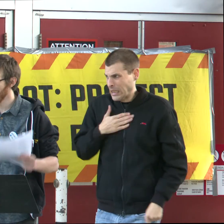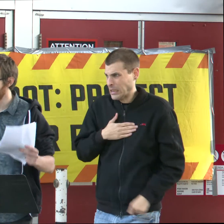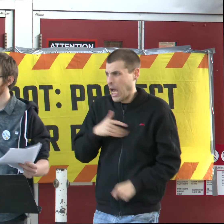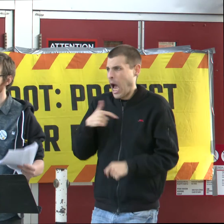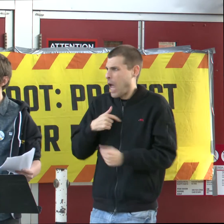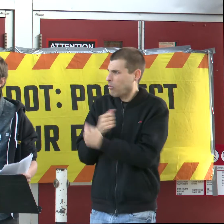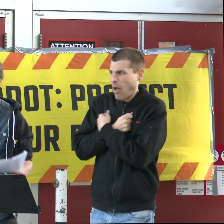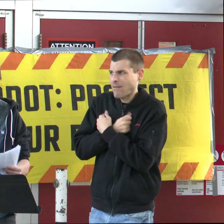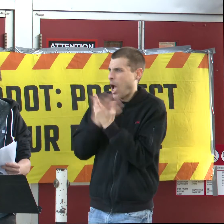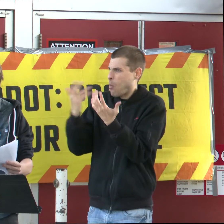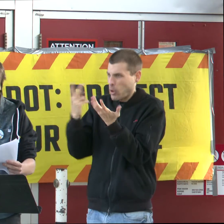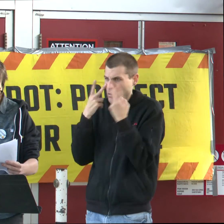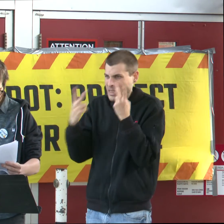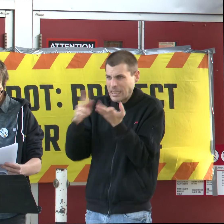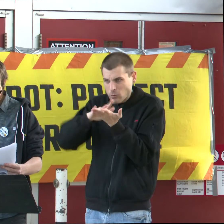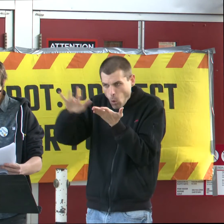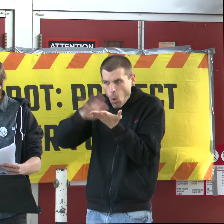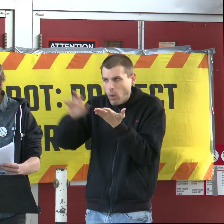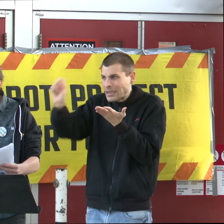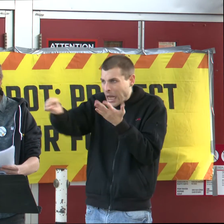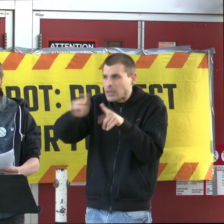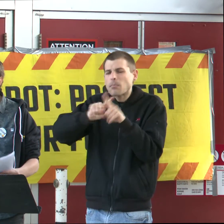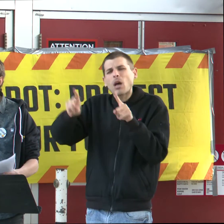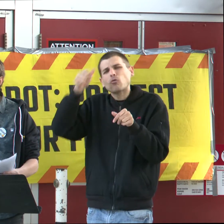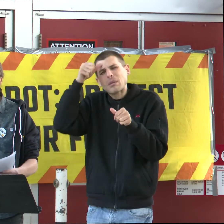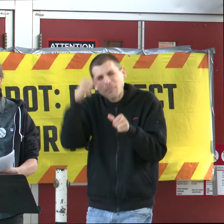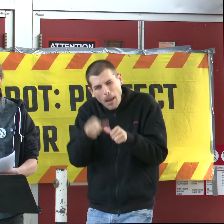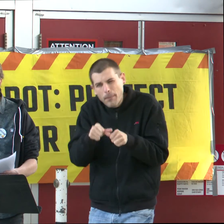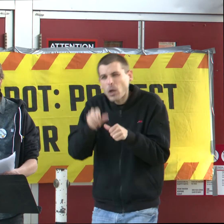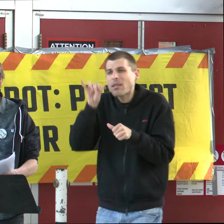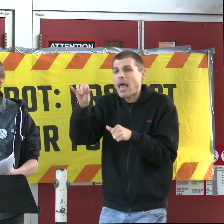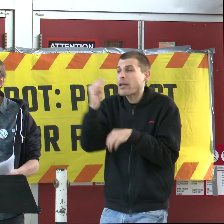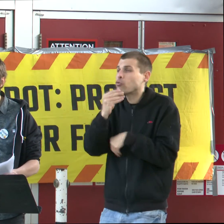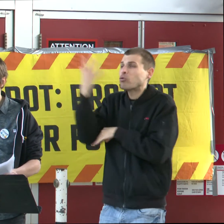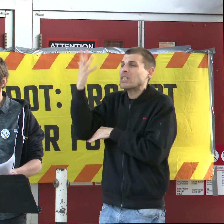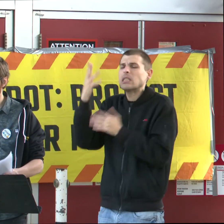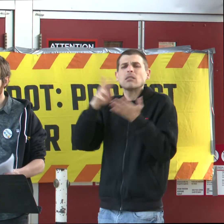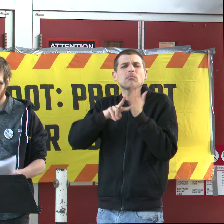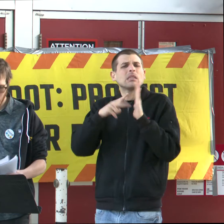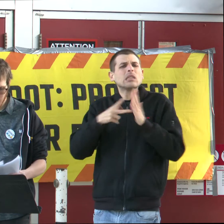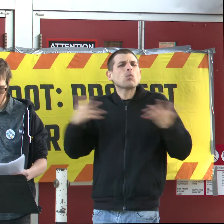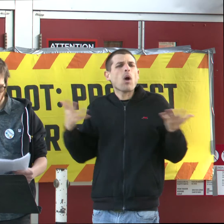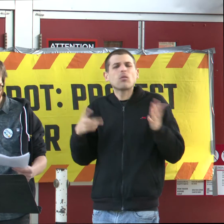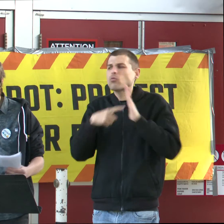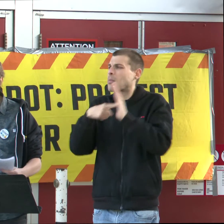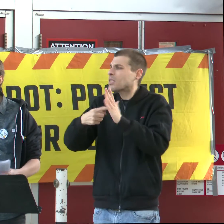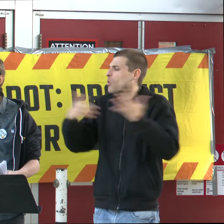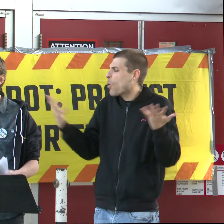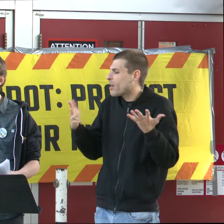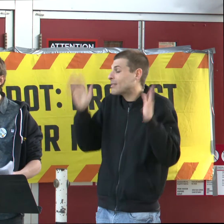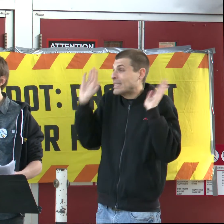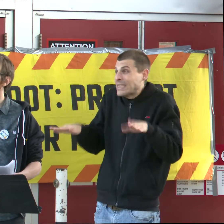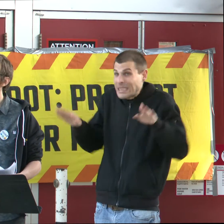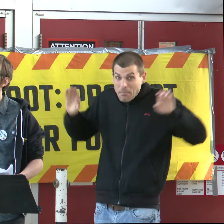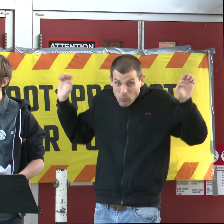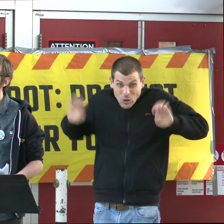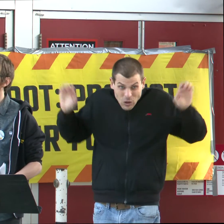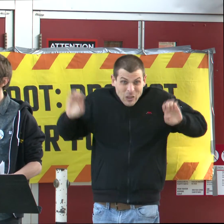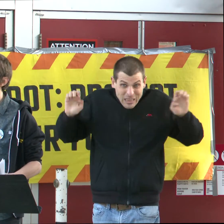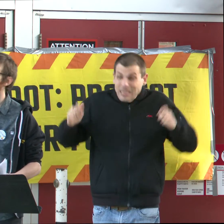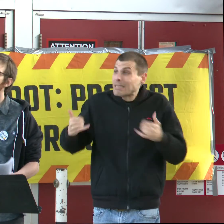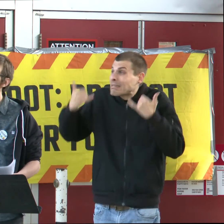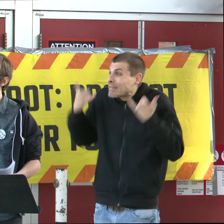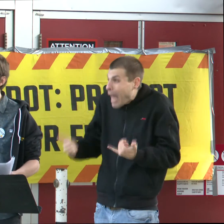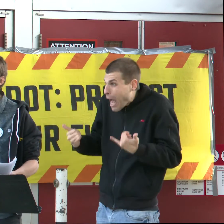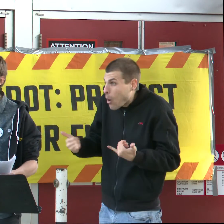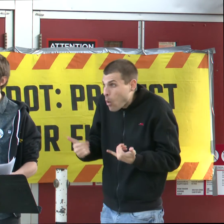scrolling through them. I'm happy to see people are getting out. But we have to listen to those messages that those cherry blossoms are trying to tell us, and that previous